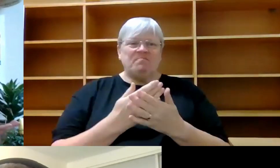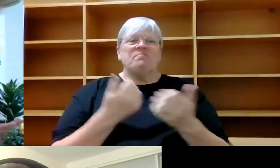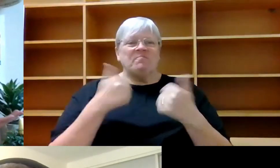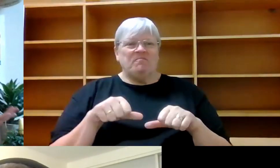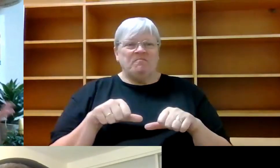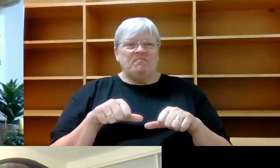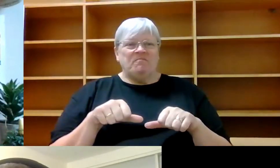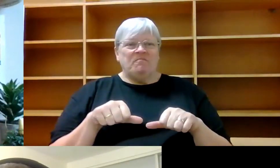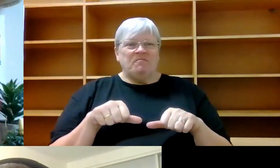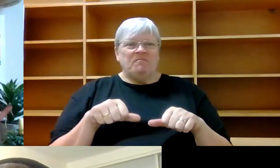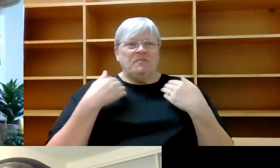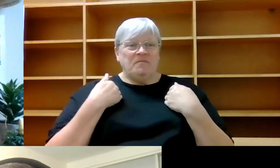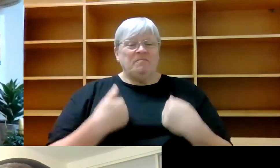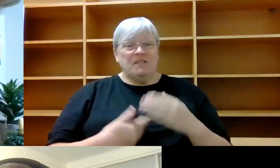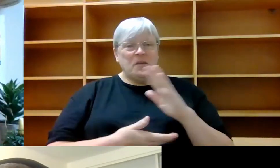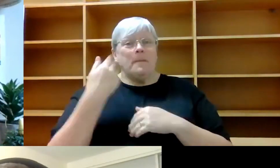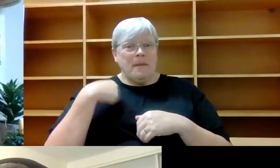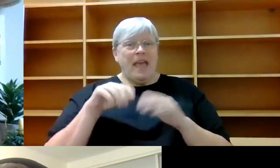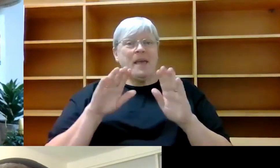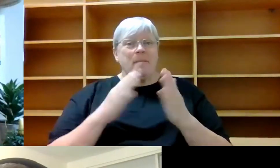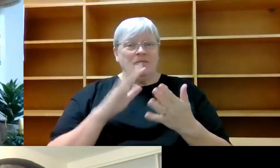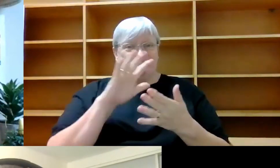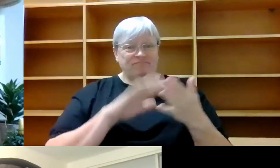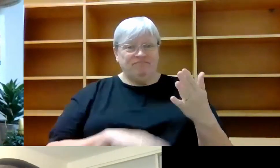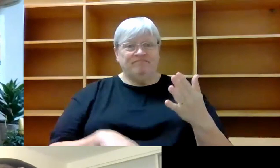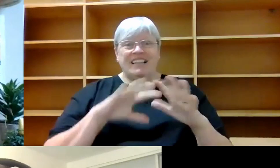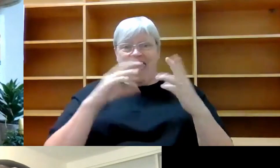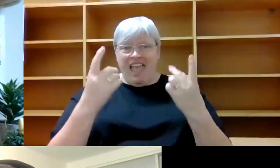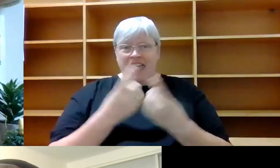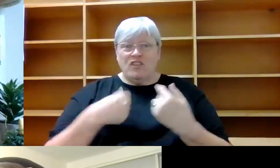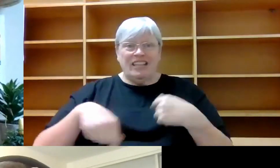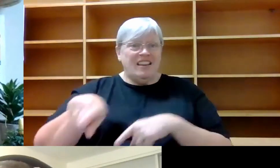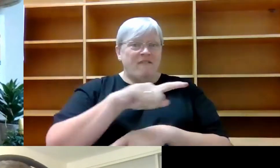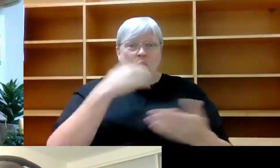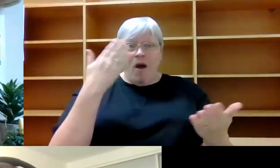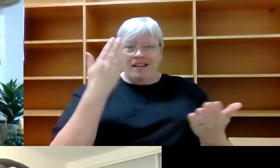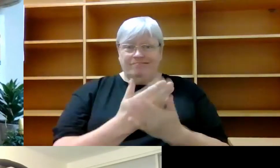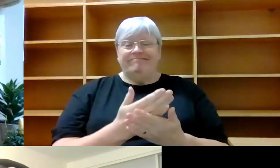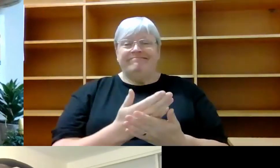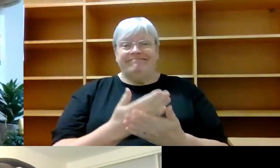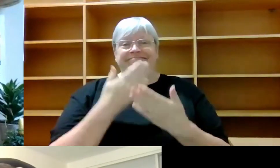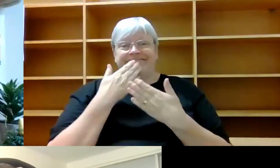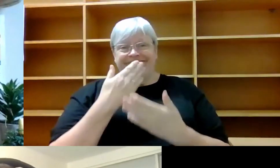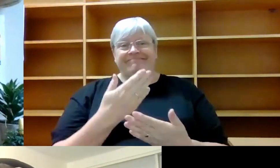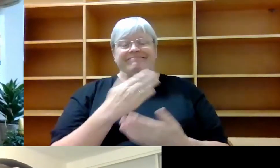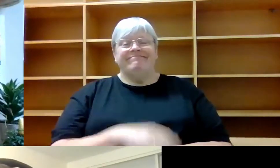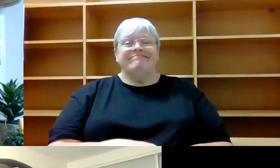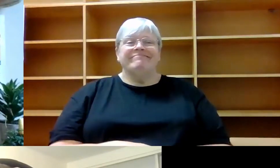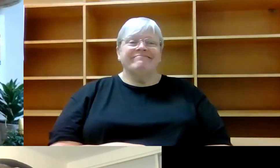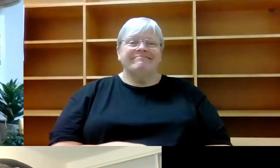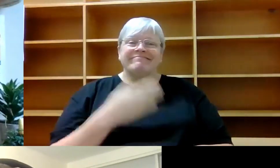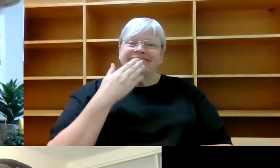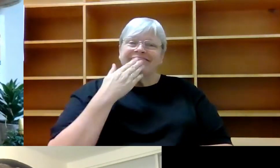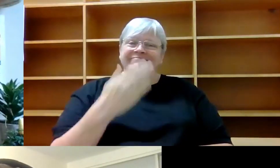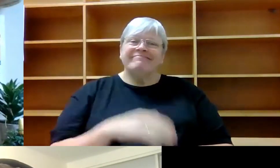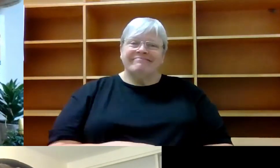rich back catalogue. So it's really all things to all people. Yeah, it is. There's Very something there for everybody. So thank you so